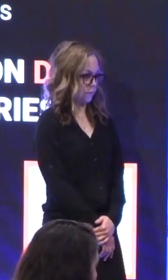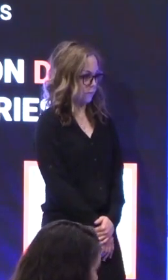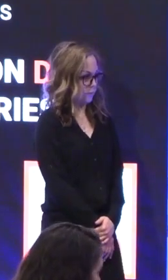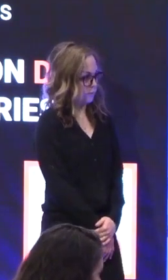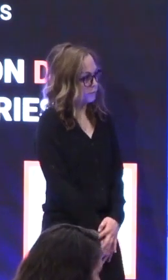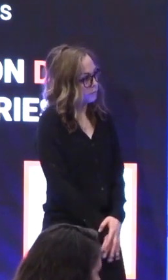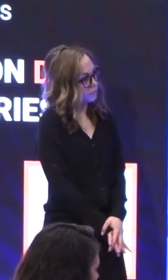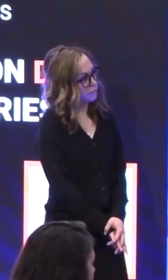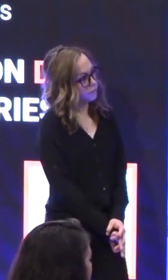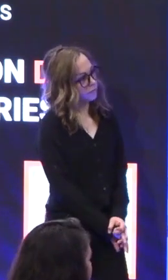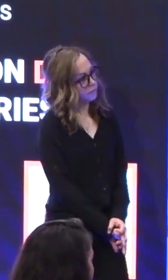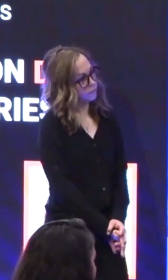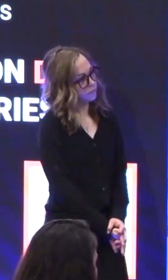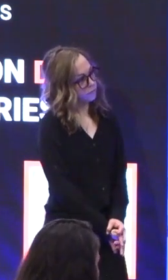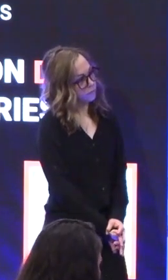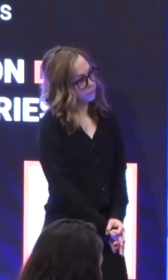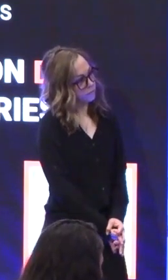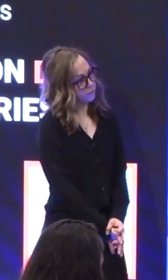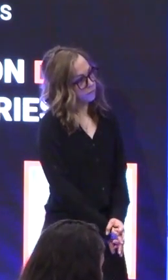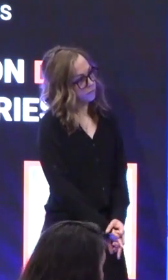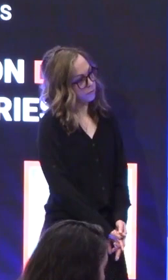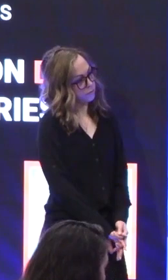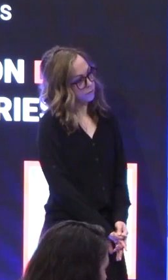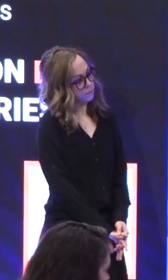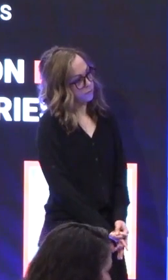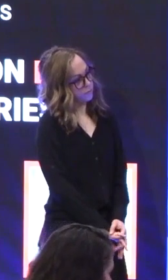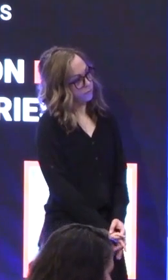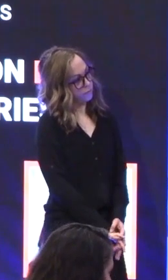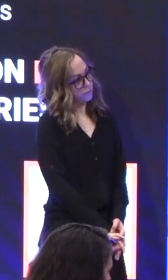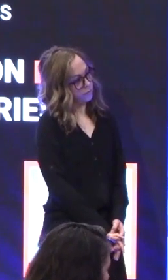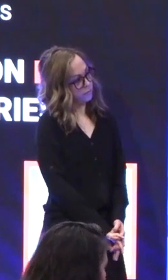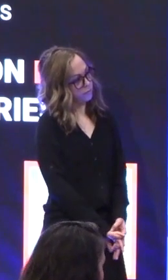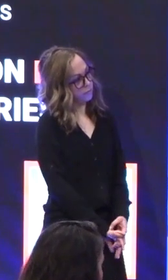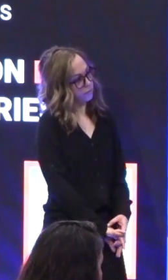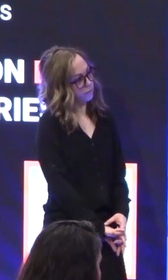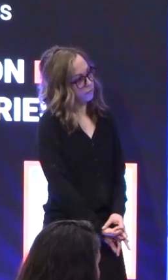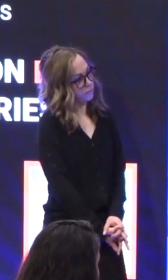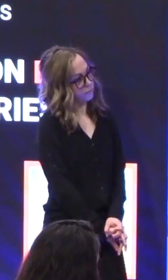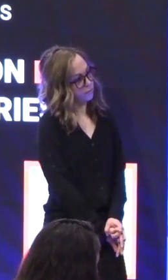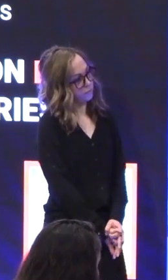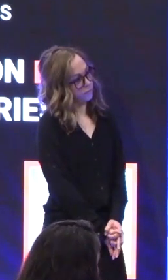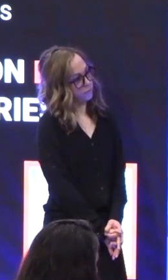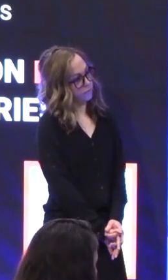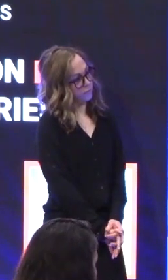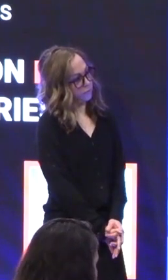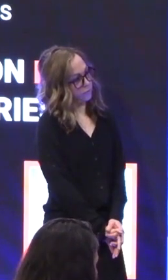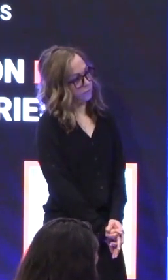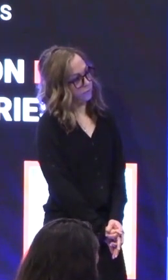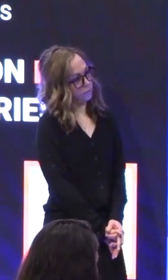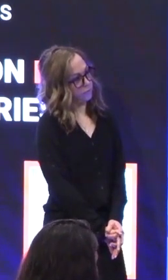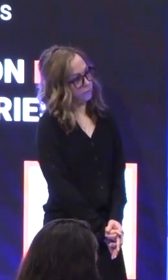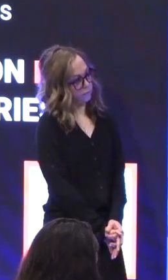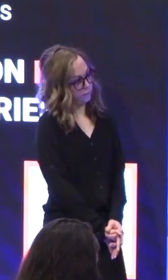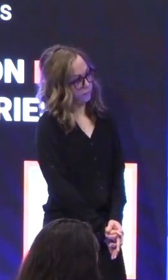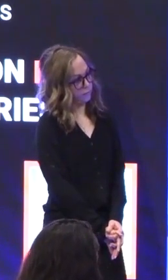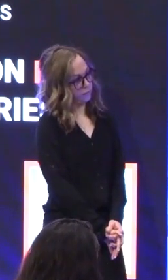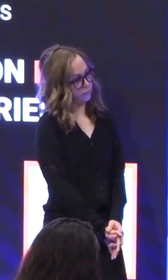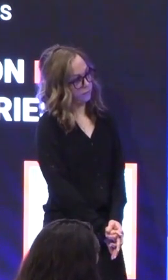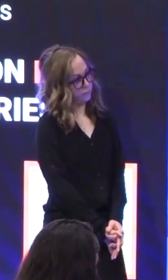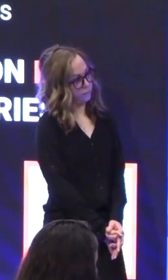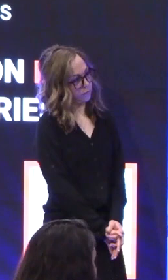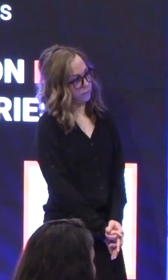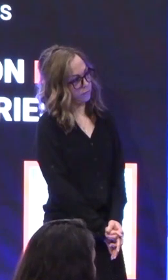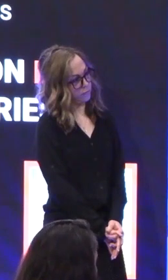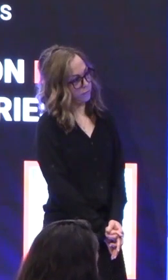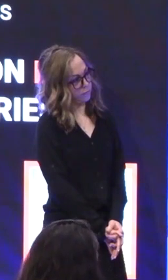are willing to collaborate with me or who are able to be able to create my own work. And so really, I still feel like there's not a place at the table